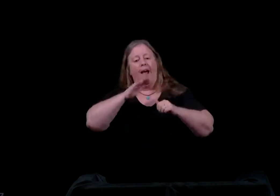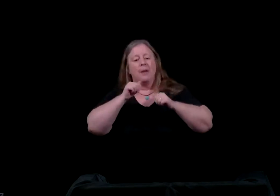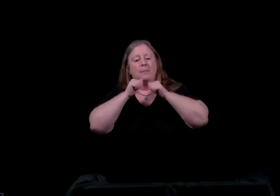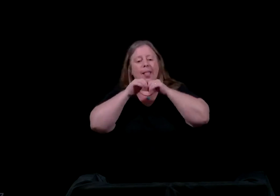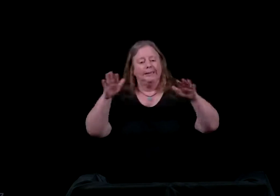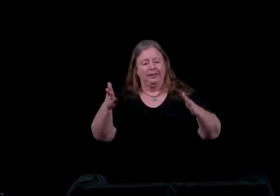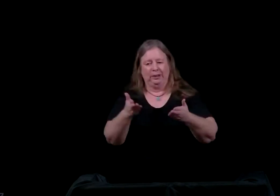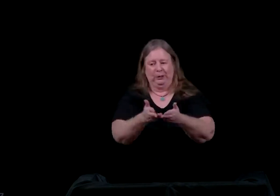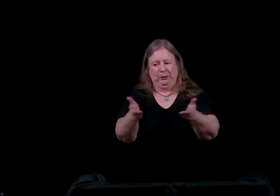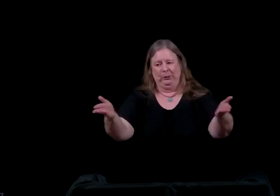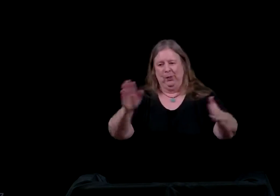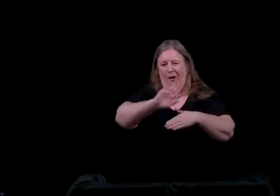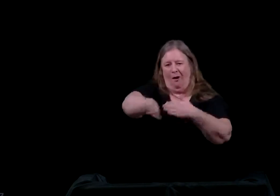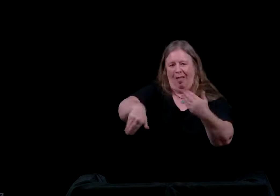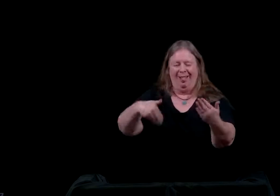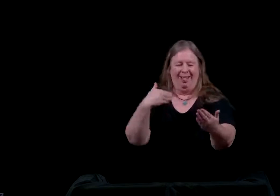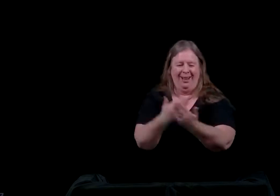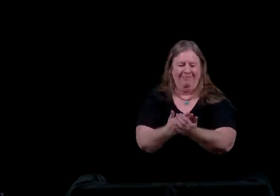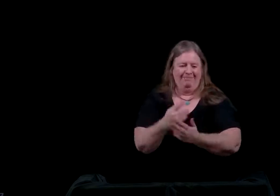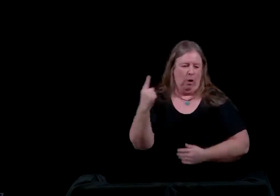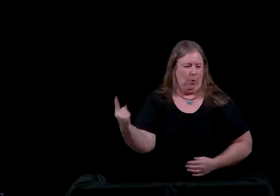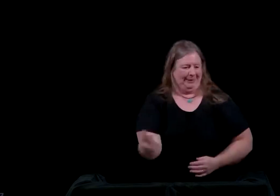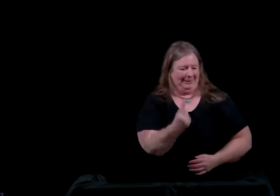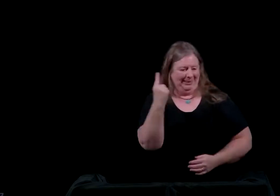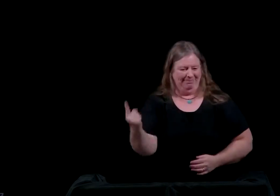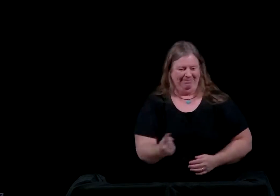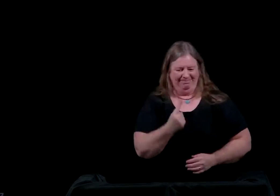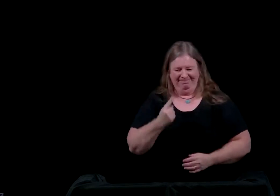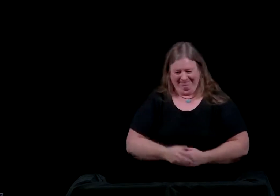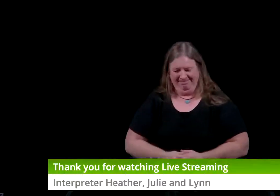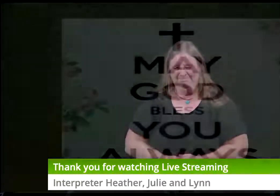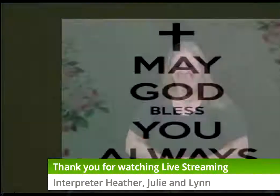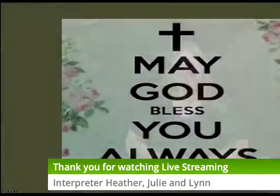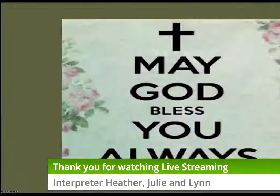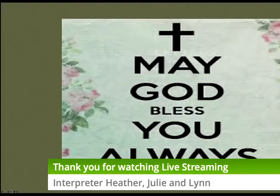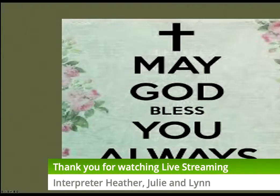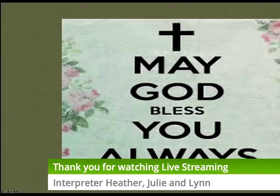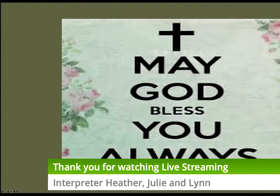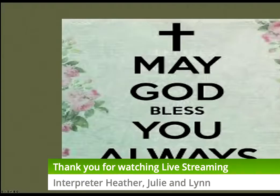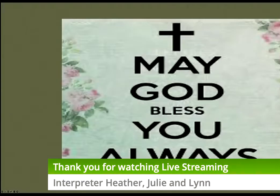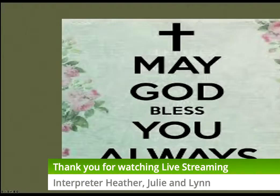May God bless you. You. Bless all of you always.